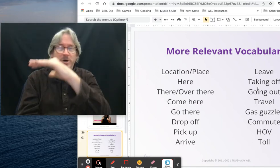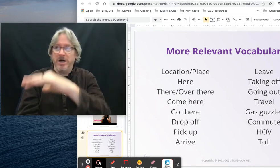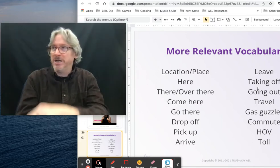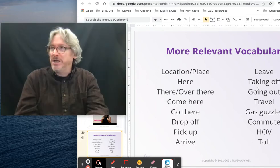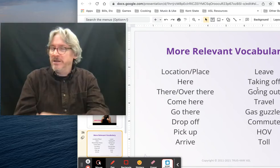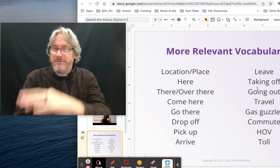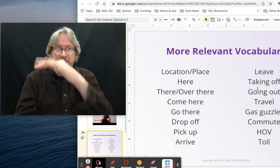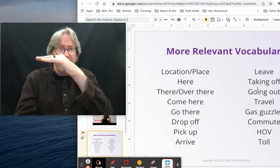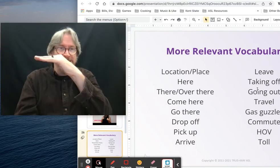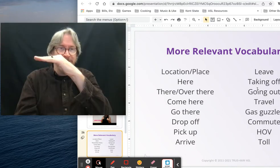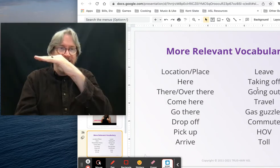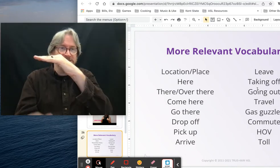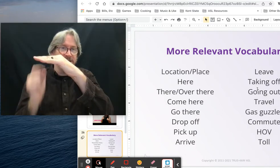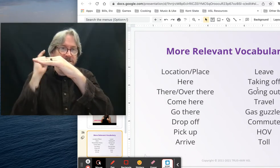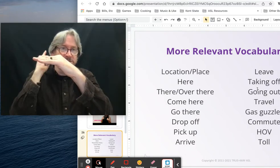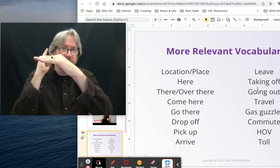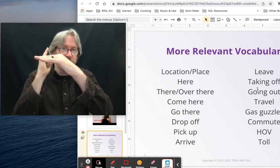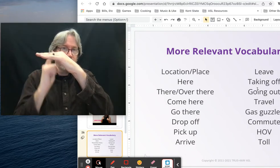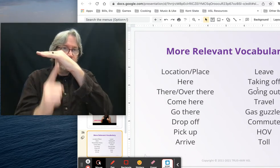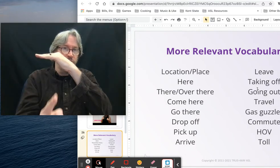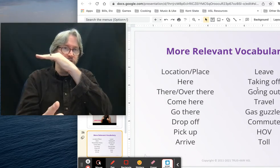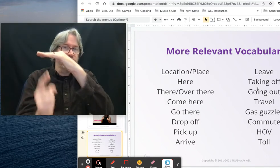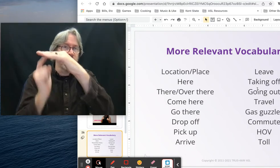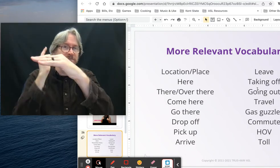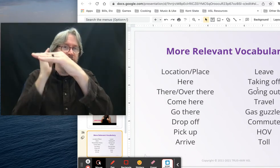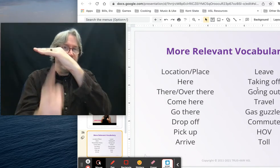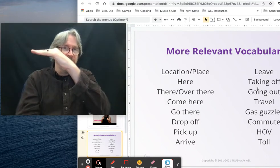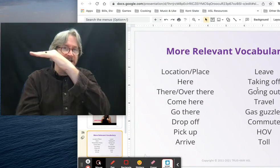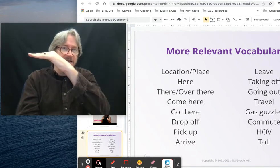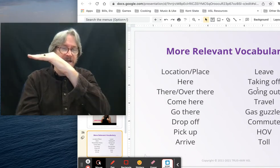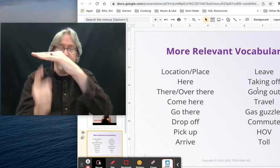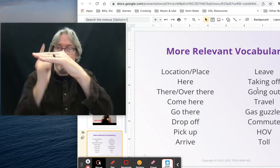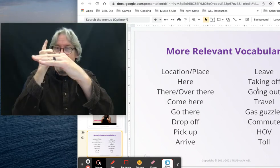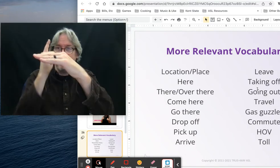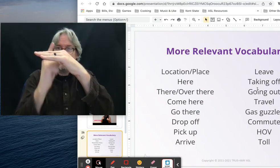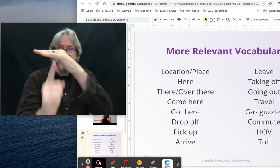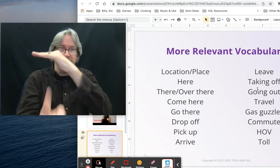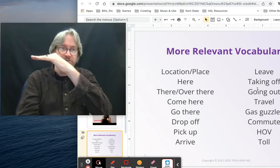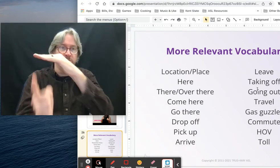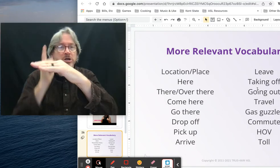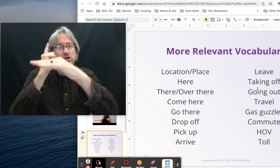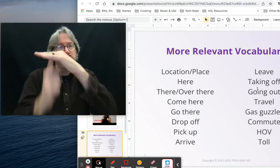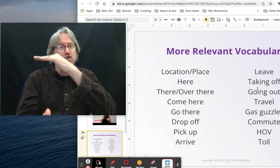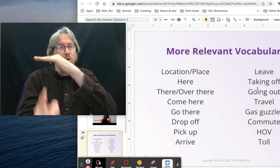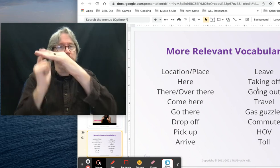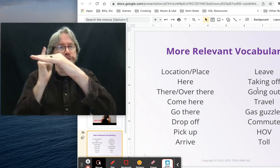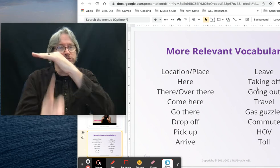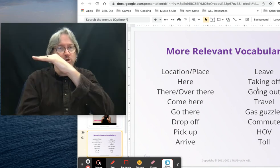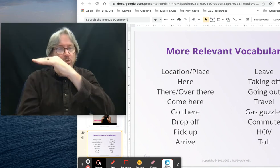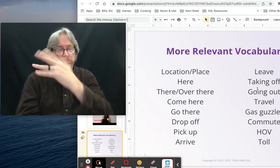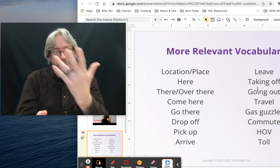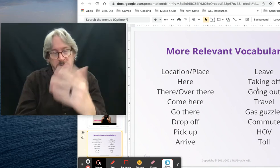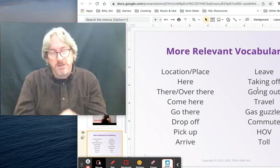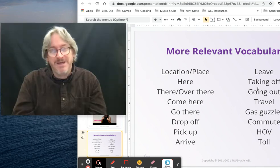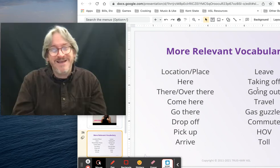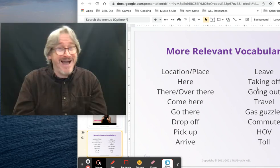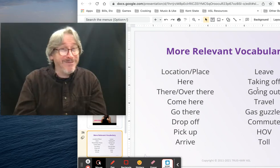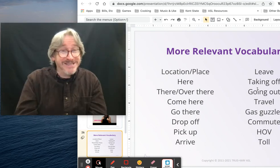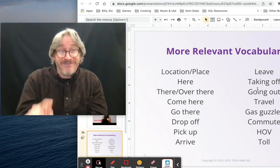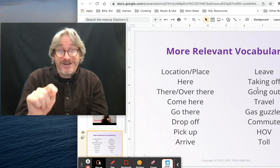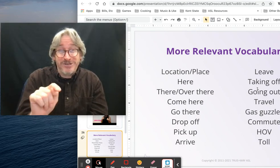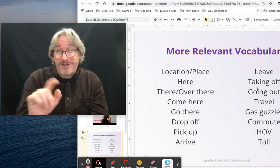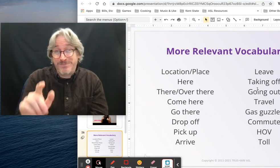new, the Easy Pass things, you just drive underneath and it monitors it. Toll.